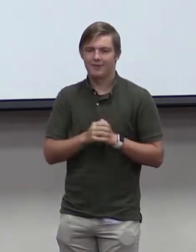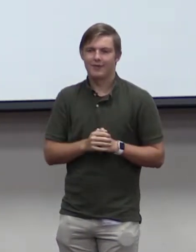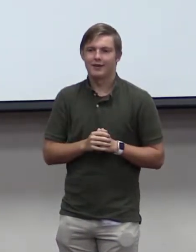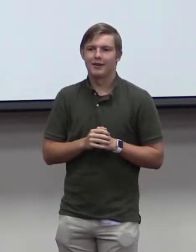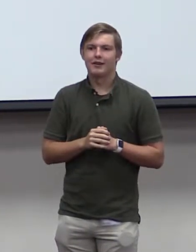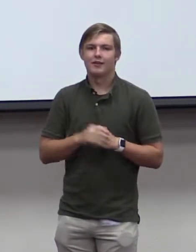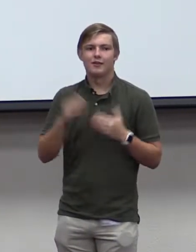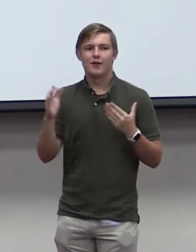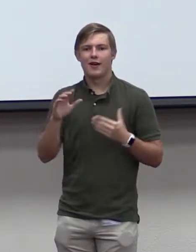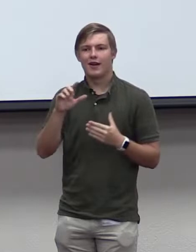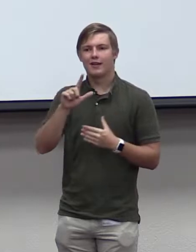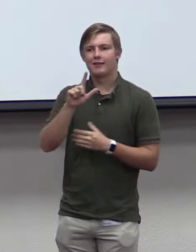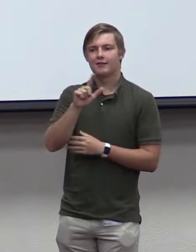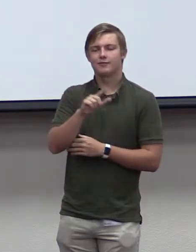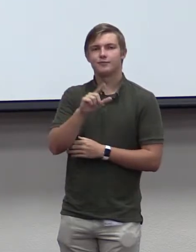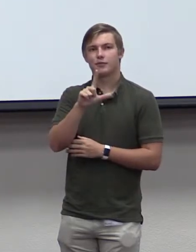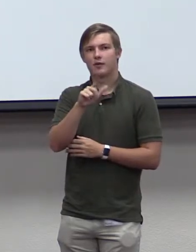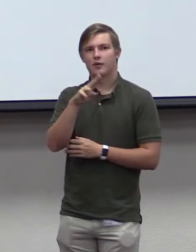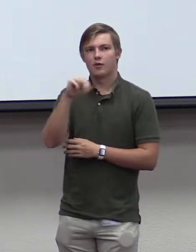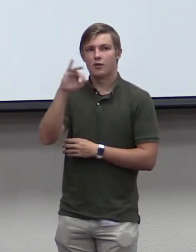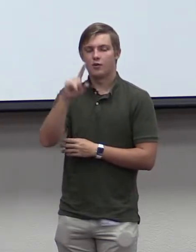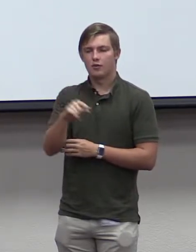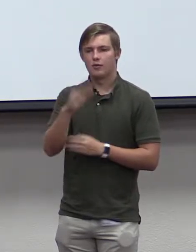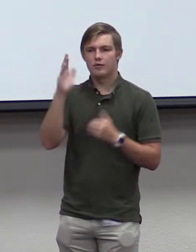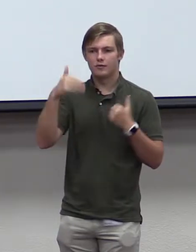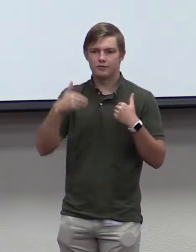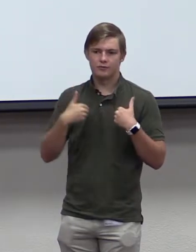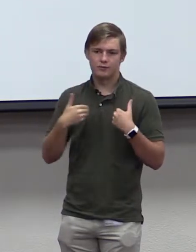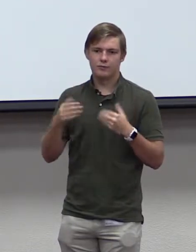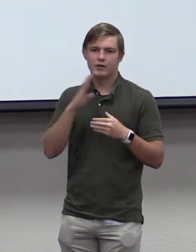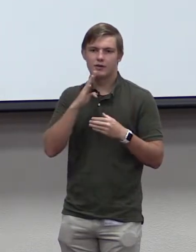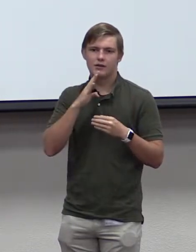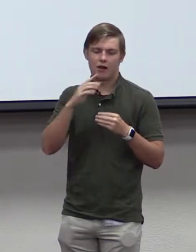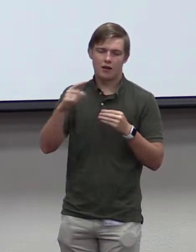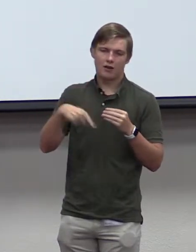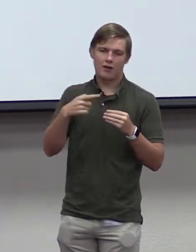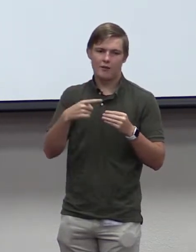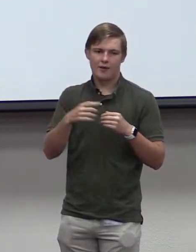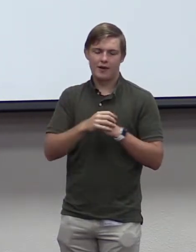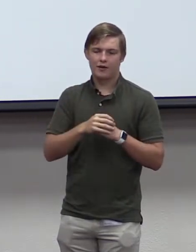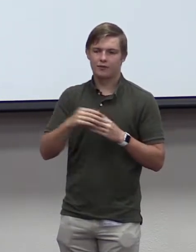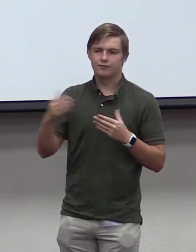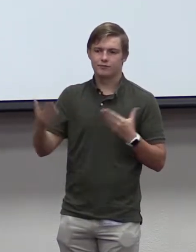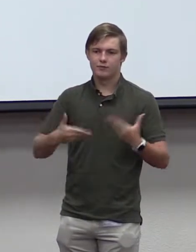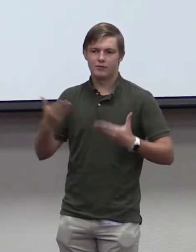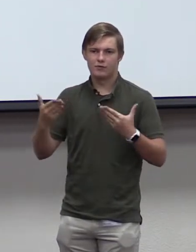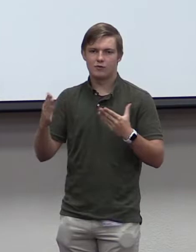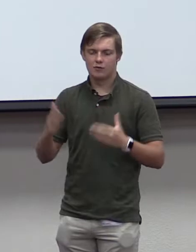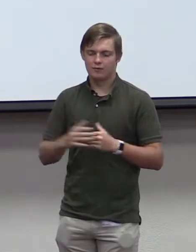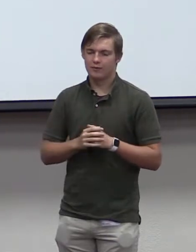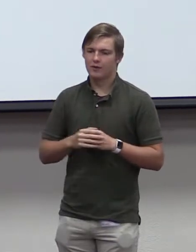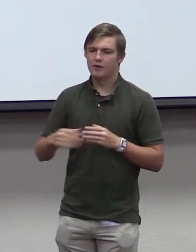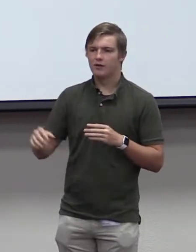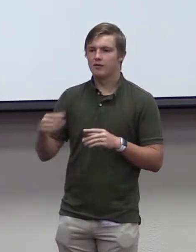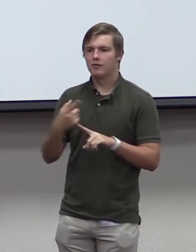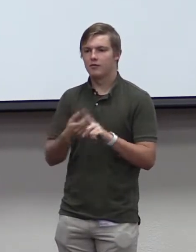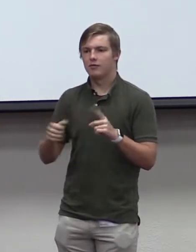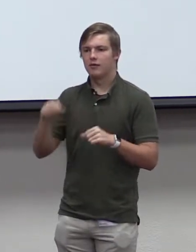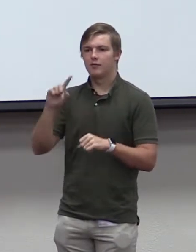as Louise read this morning, we're going to be talking about service out of 1 Peter chapter 4, verse 10.